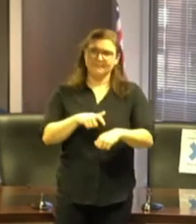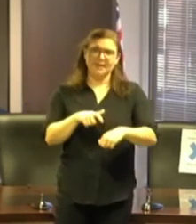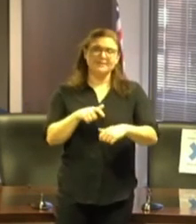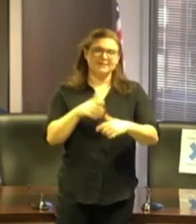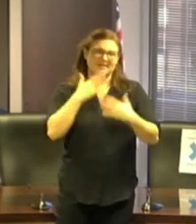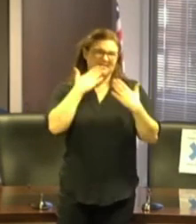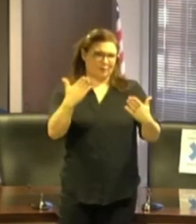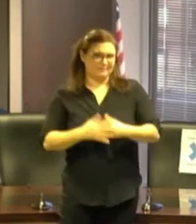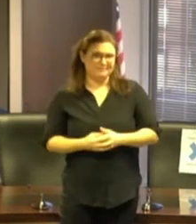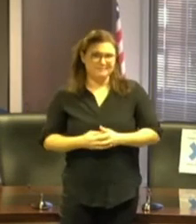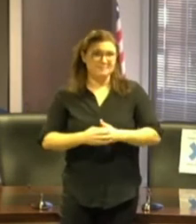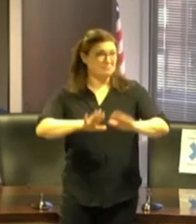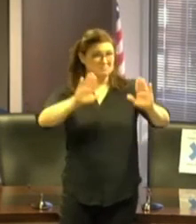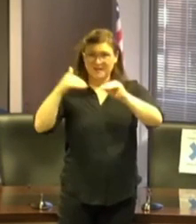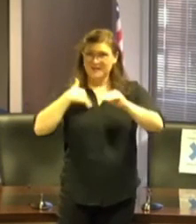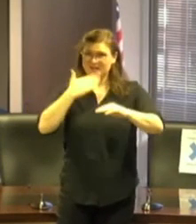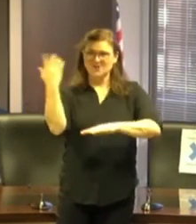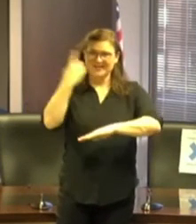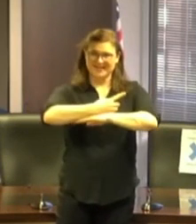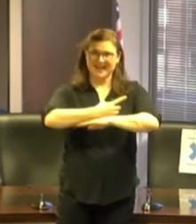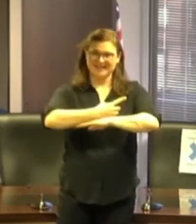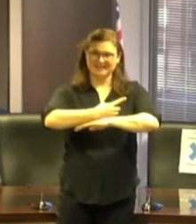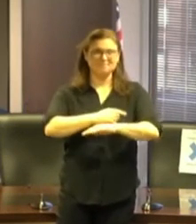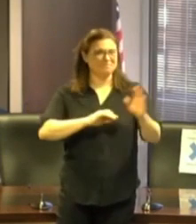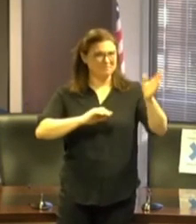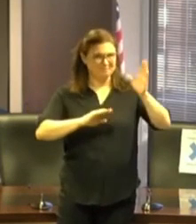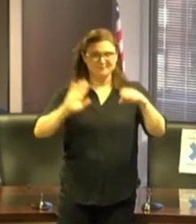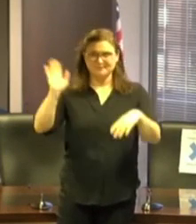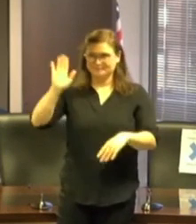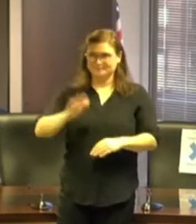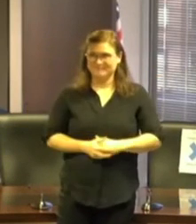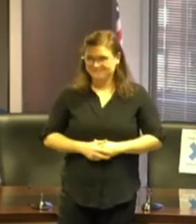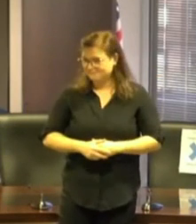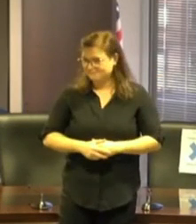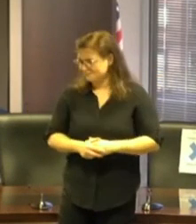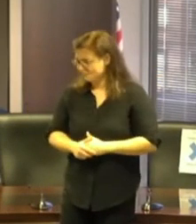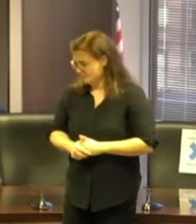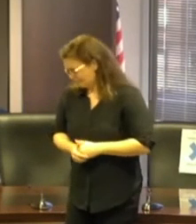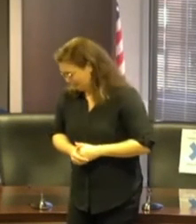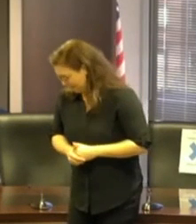Goodbye and have a good day. Thank you. Bye.